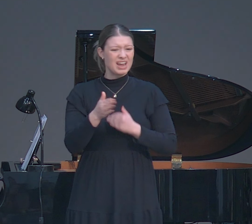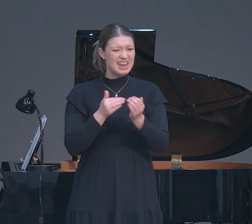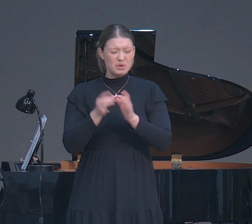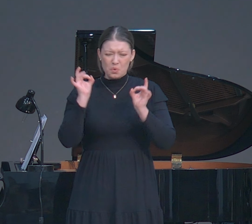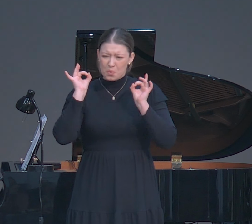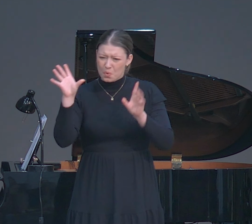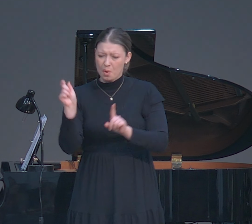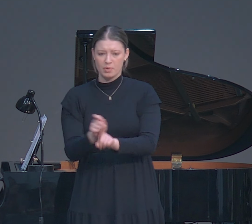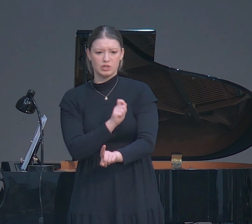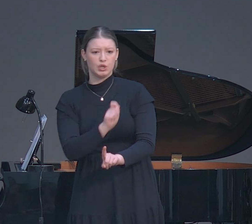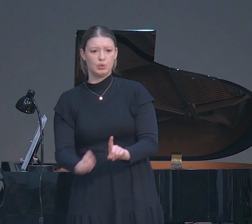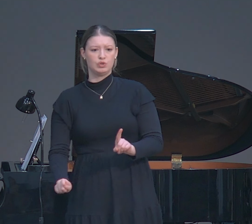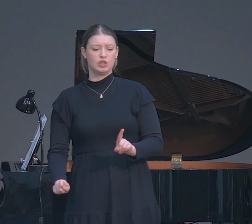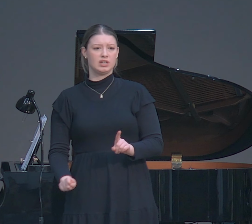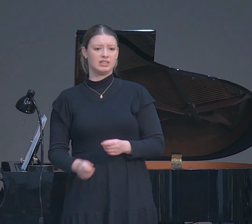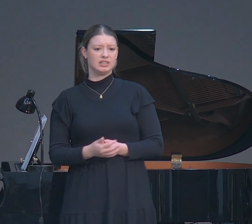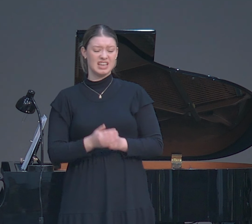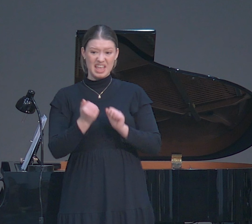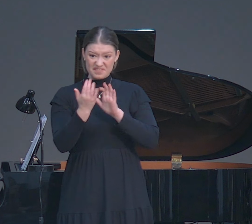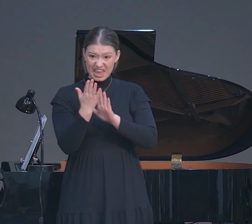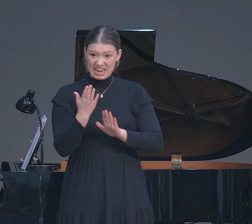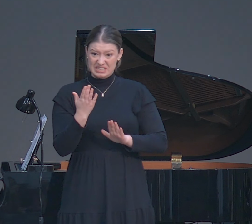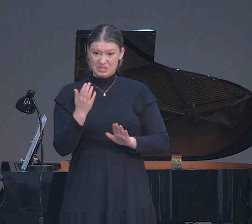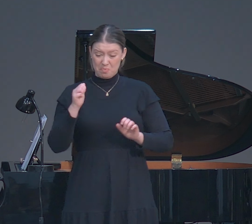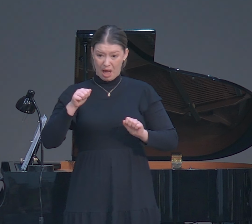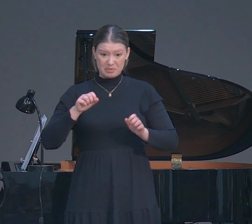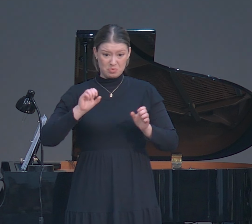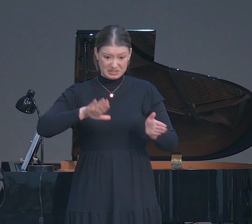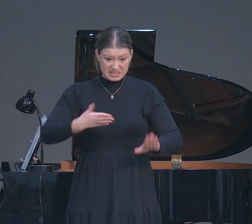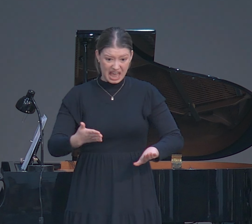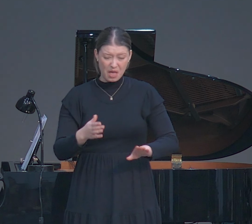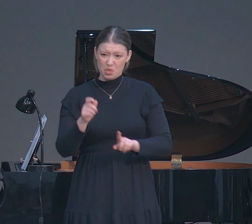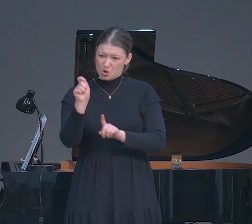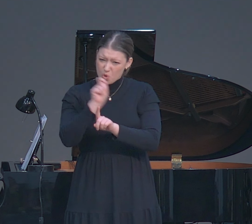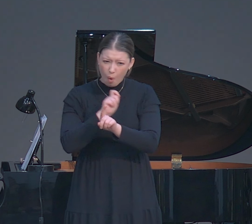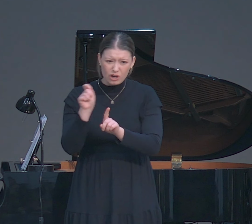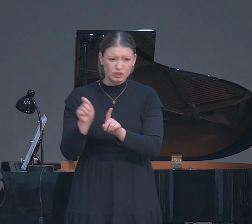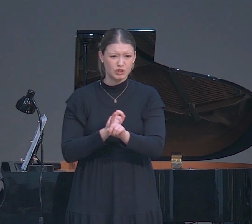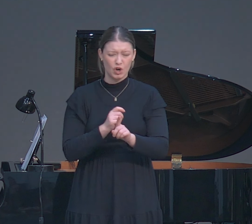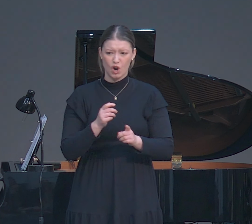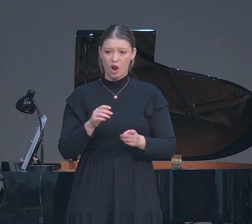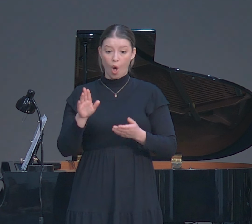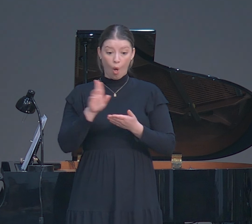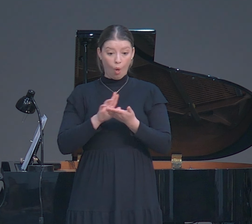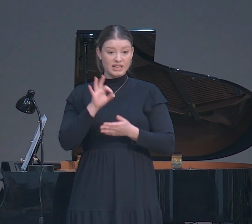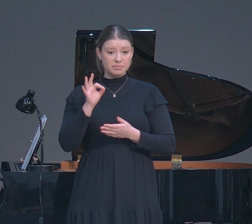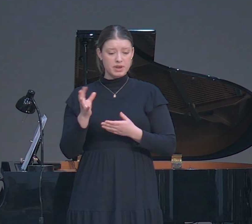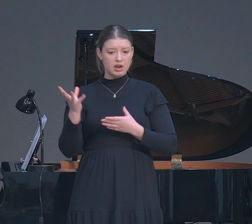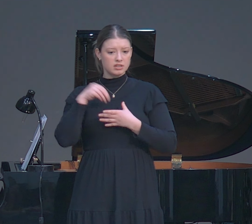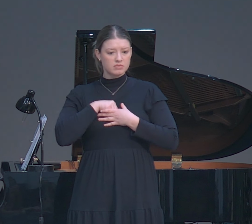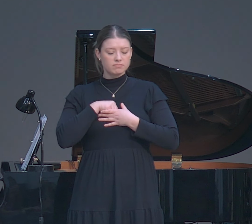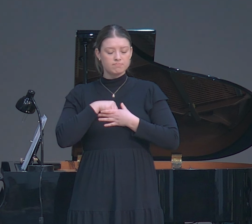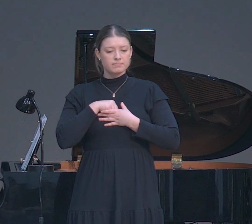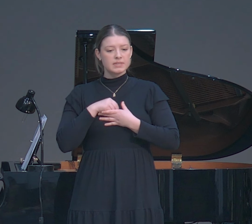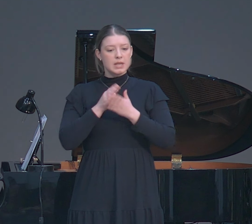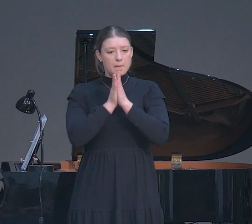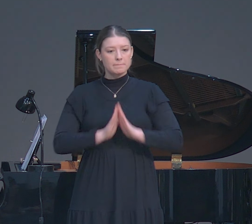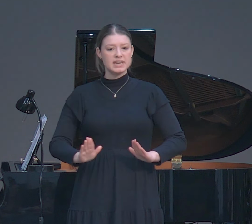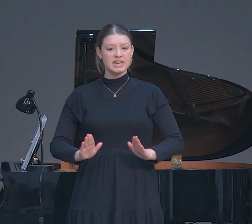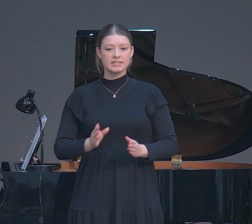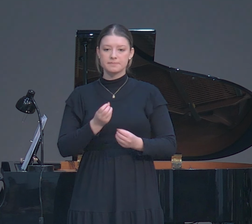persecution, facing death, facing torture, where the Holy Spirit gave calm, clear